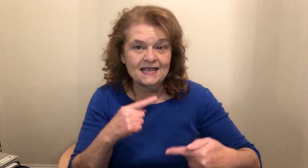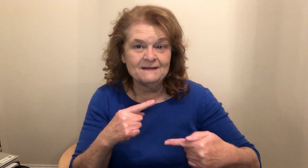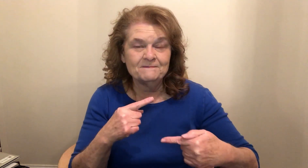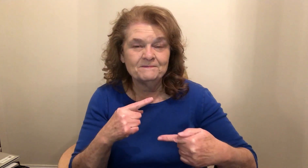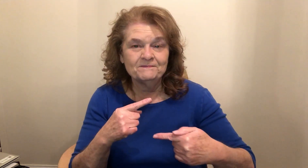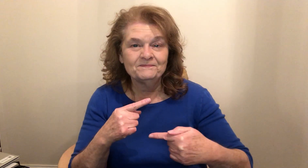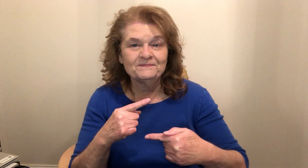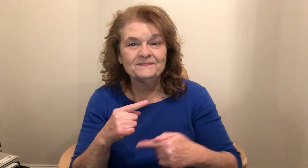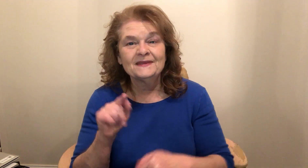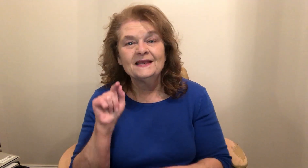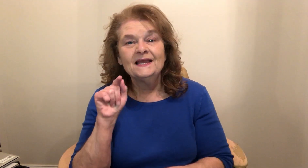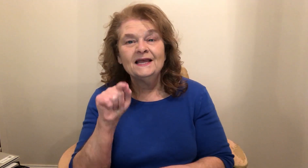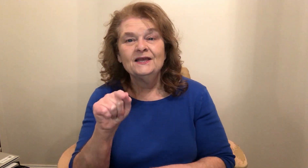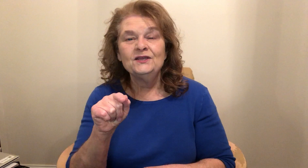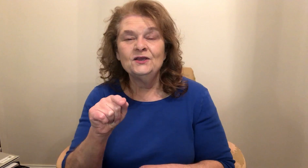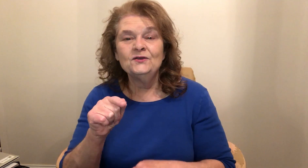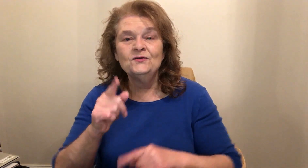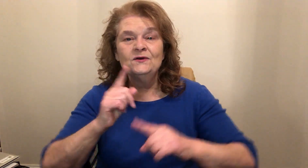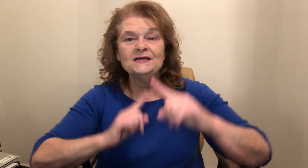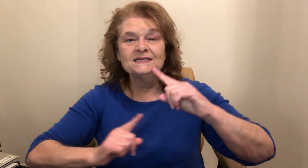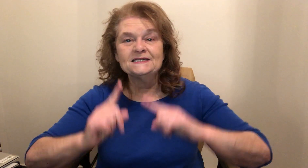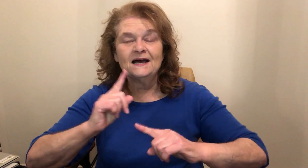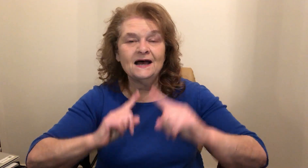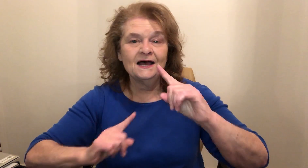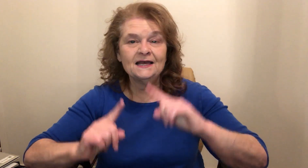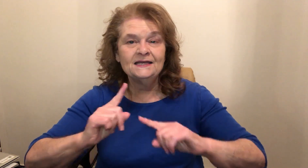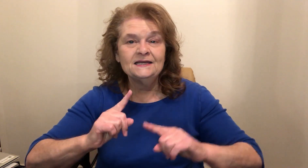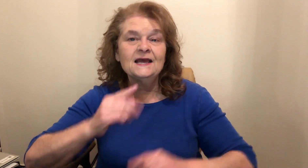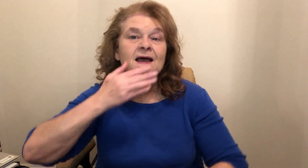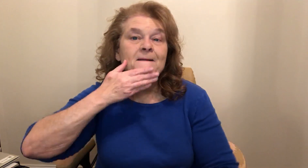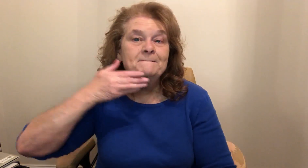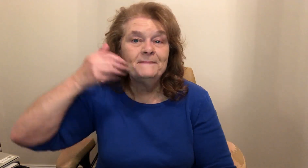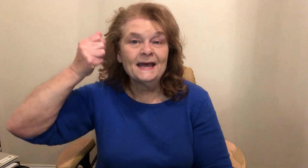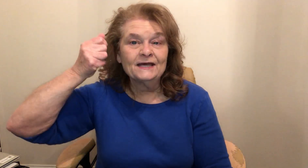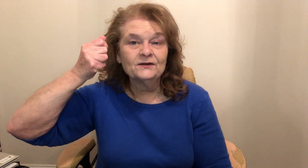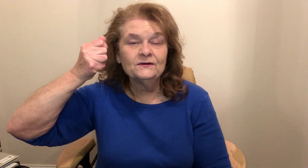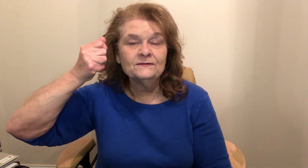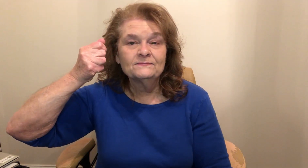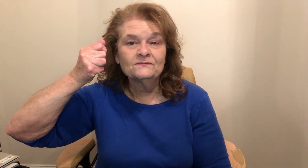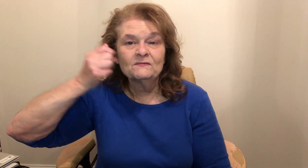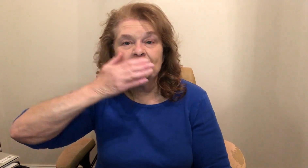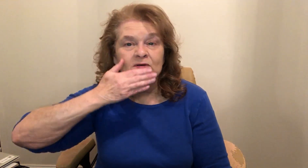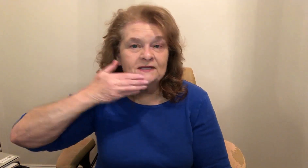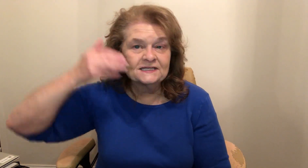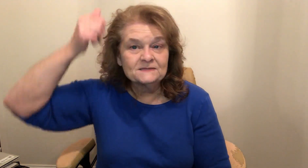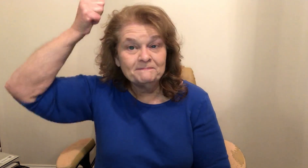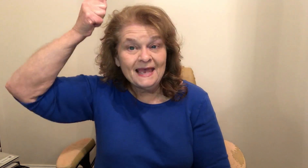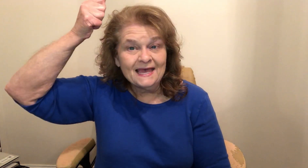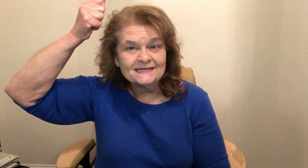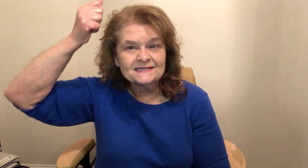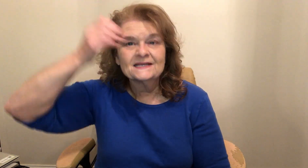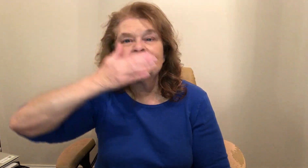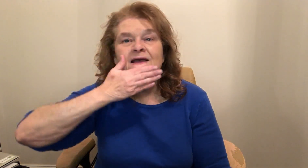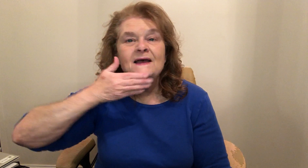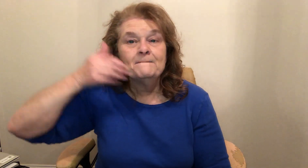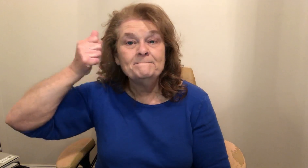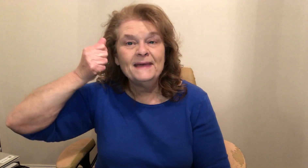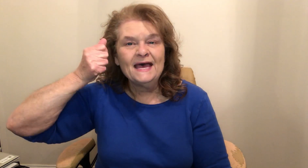came. You sign better. Remember, this is best,